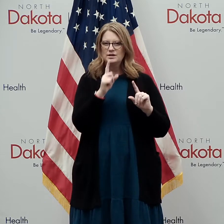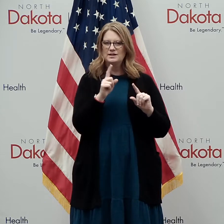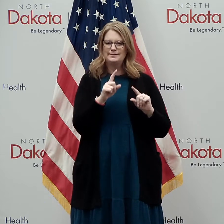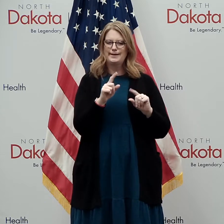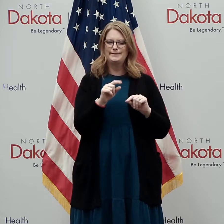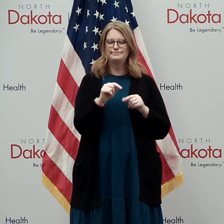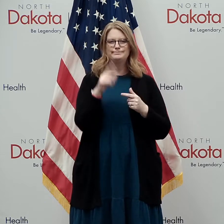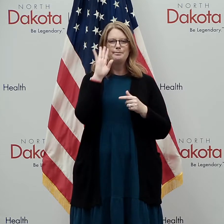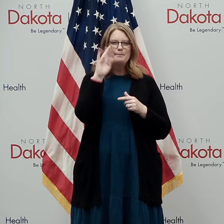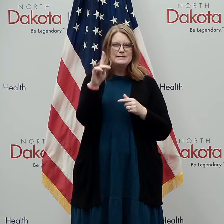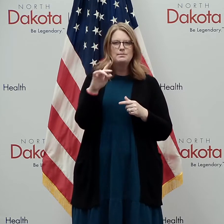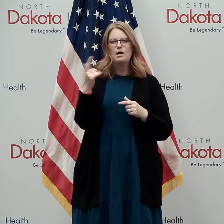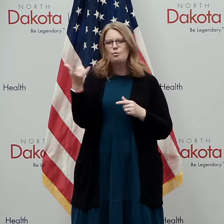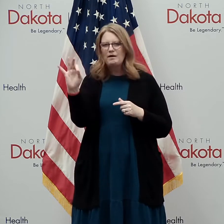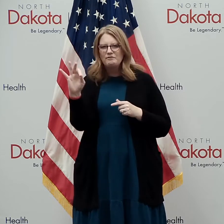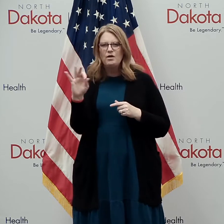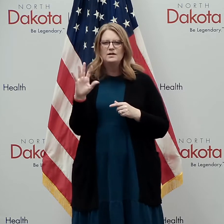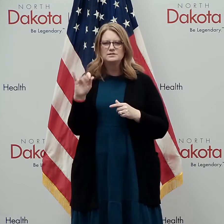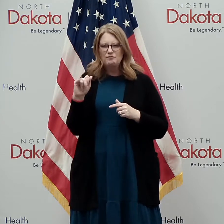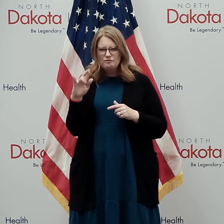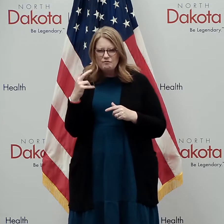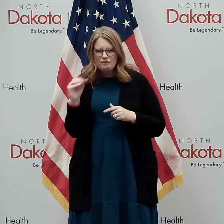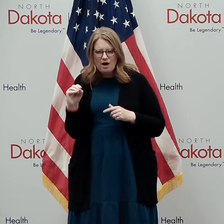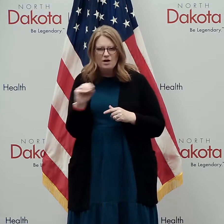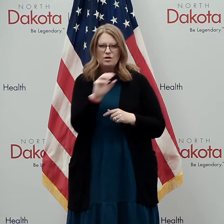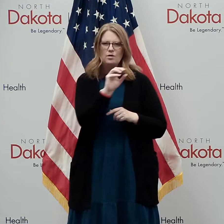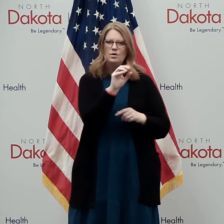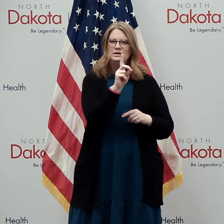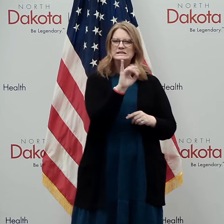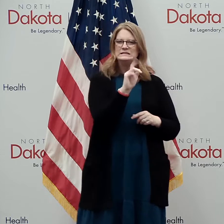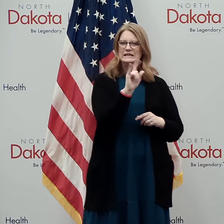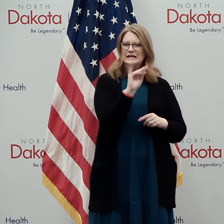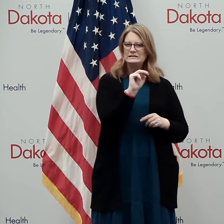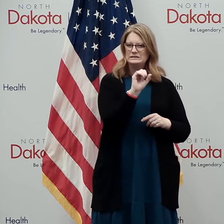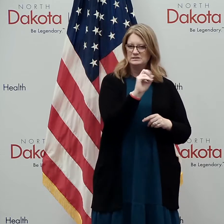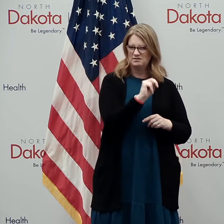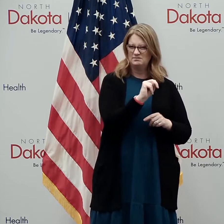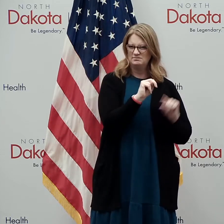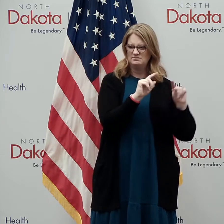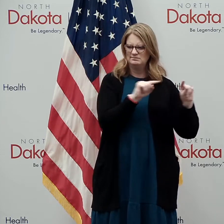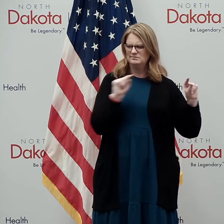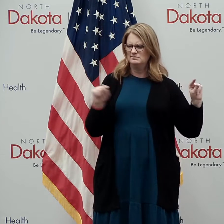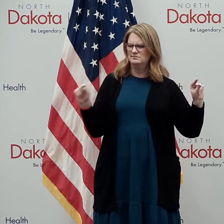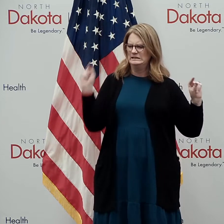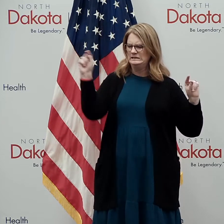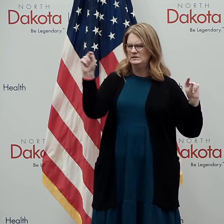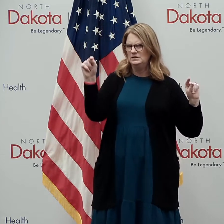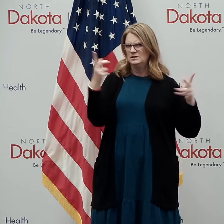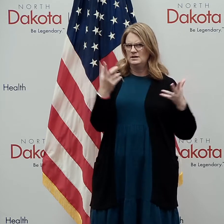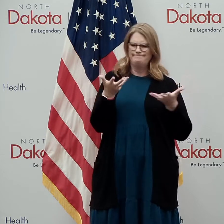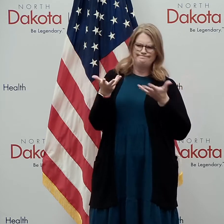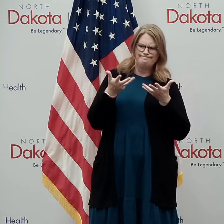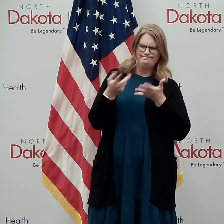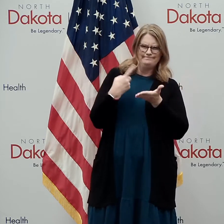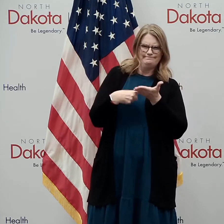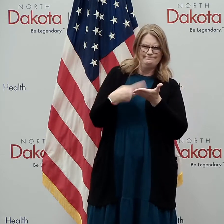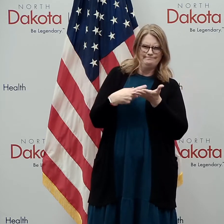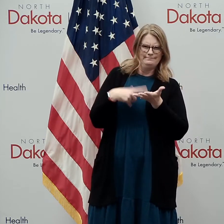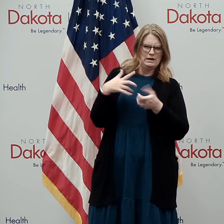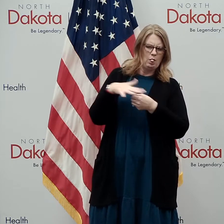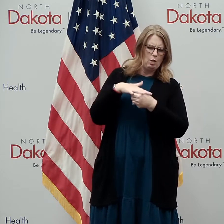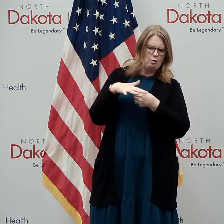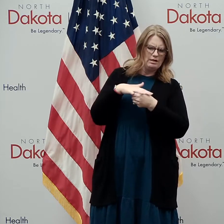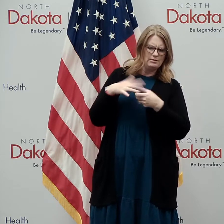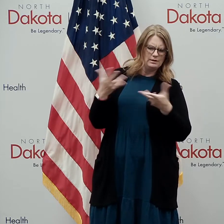work with local public health, with mayors and county commissioners, and have some conversations to see about what can be done locally, short